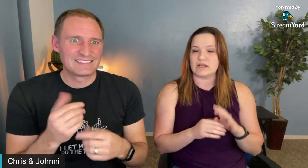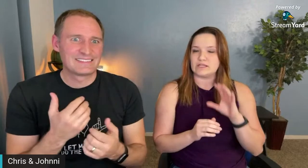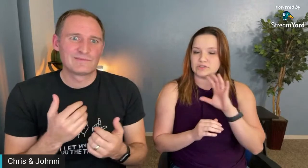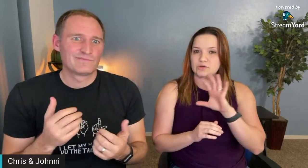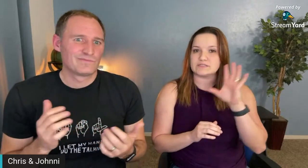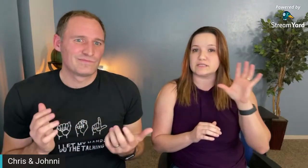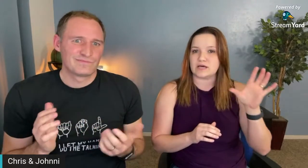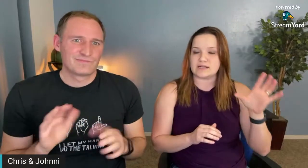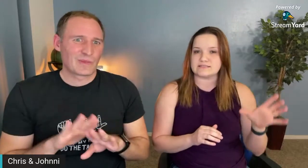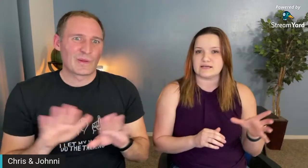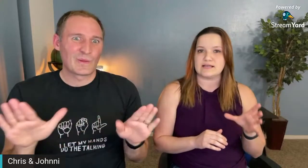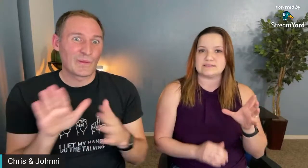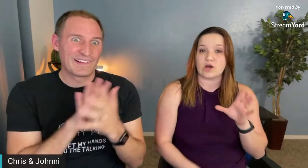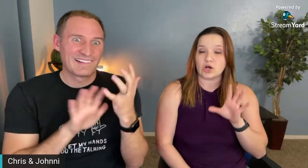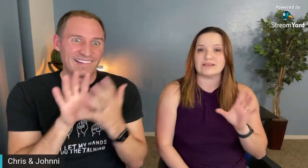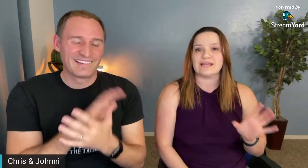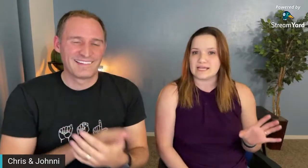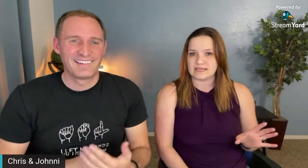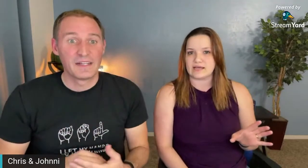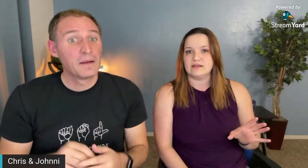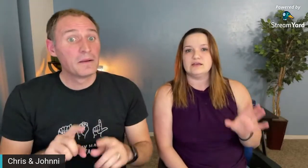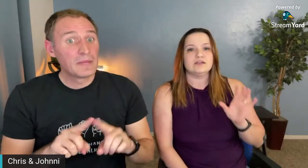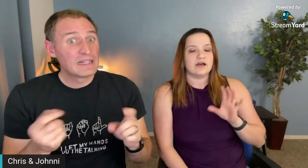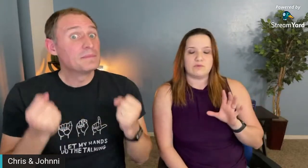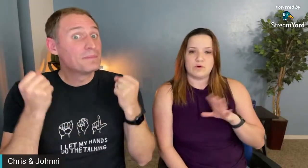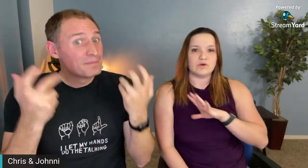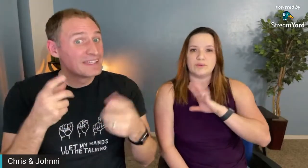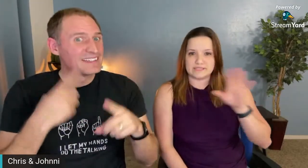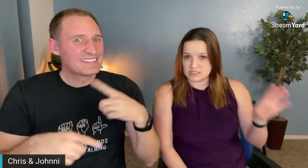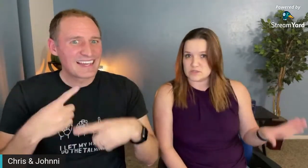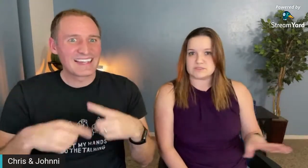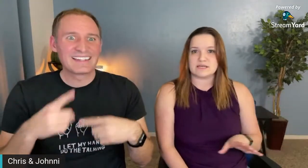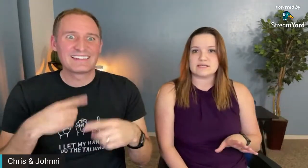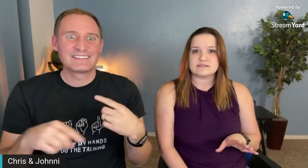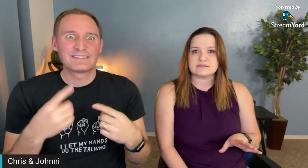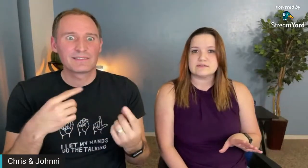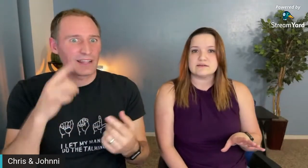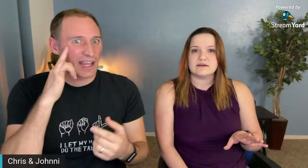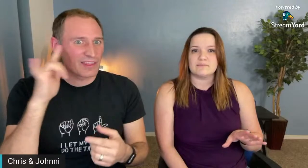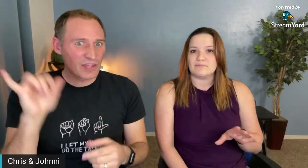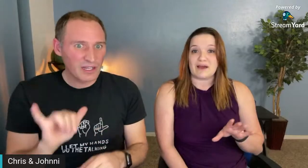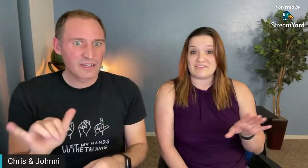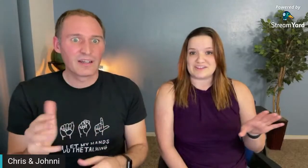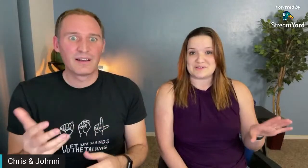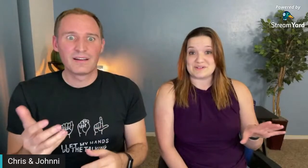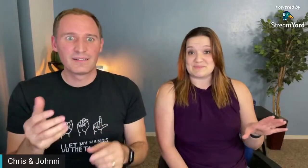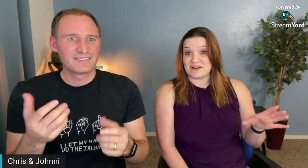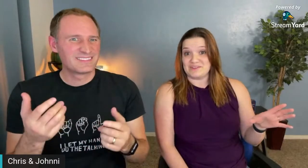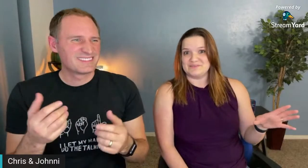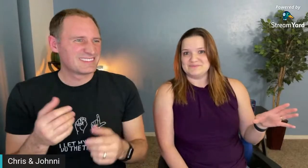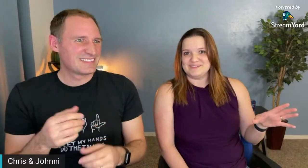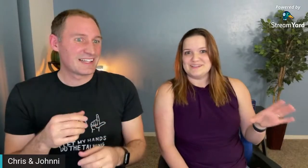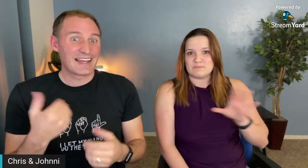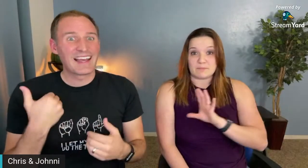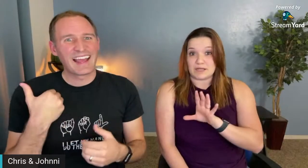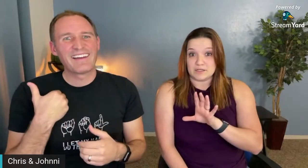And you'll notice a lot of signs are like that. I won't go into those signs. I've got stories about all of them, but I'm not going to do